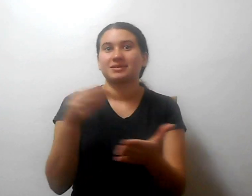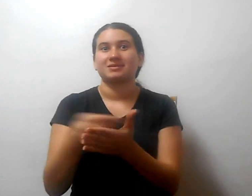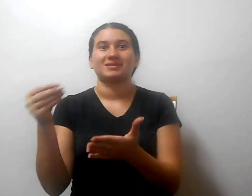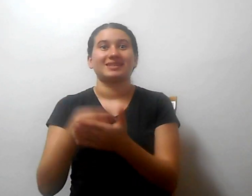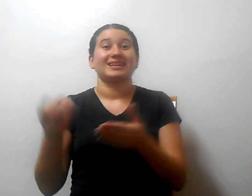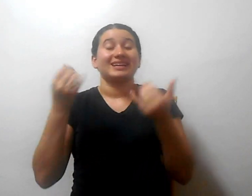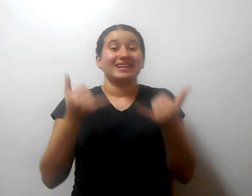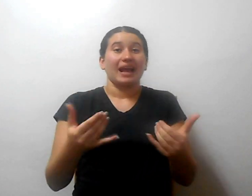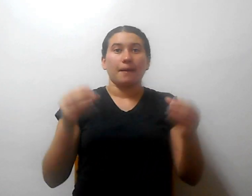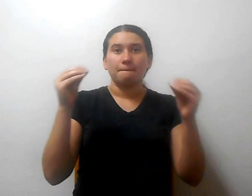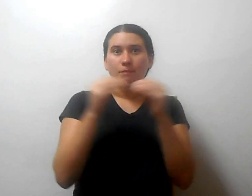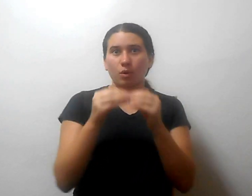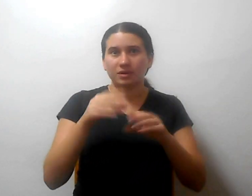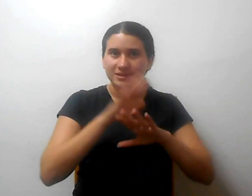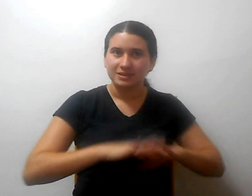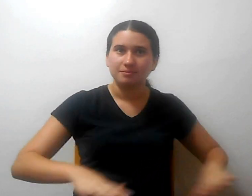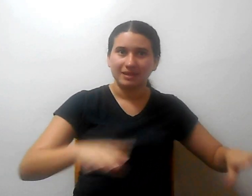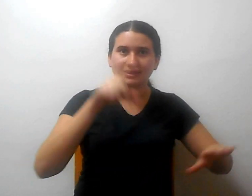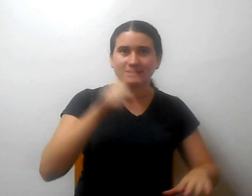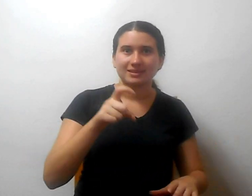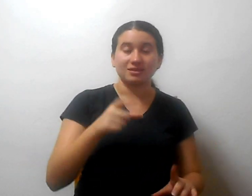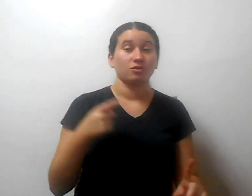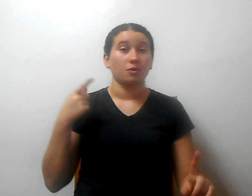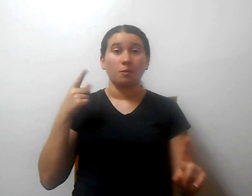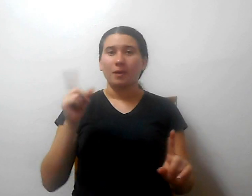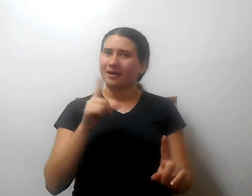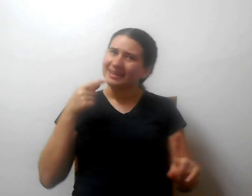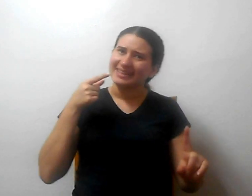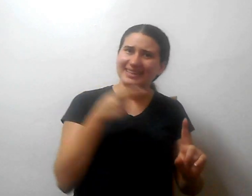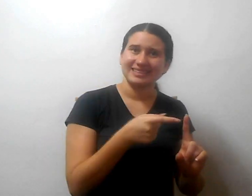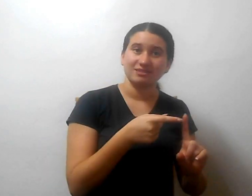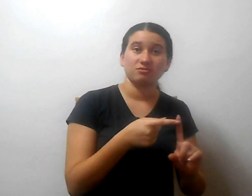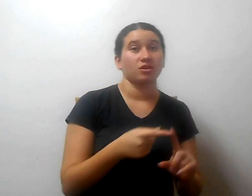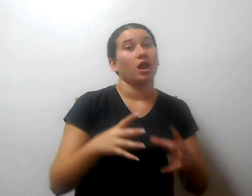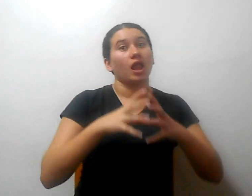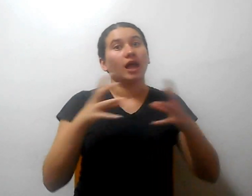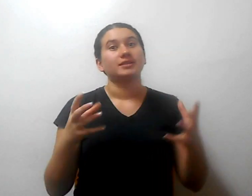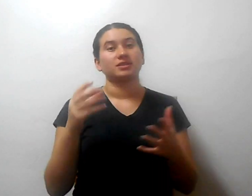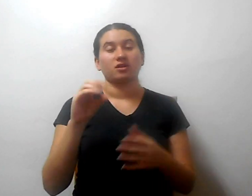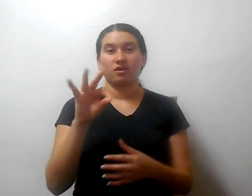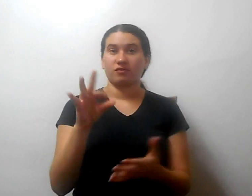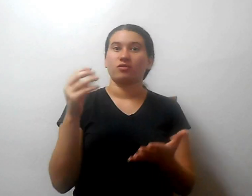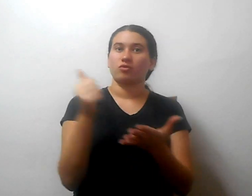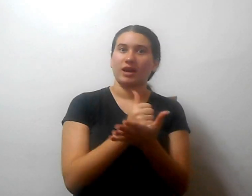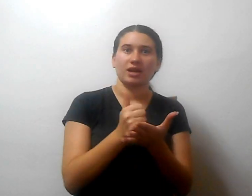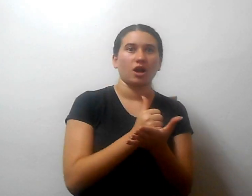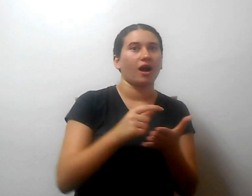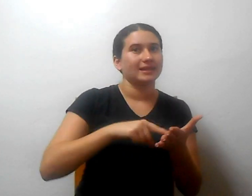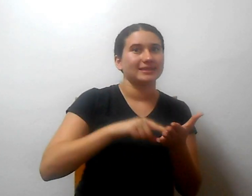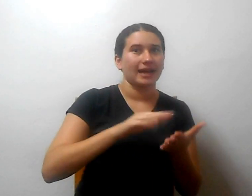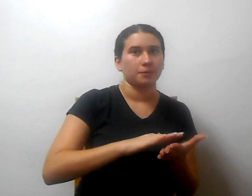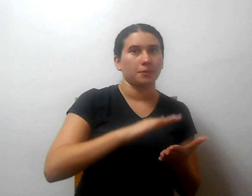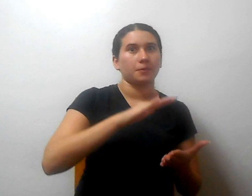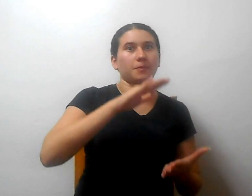space. So where does this lead? Lots of credit card debt, huge environmental